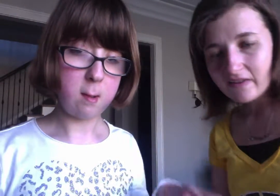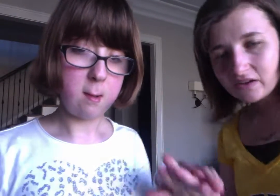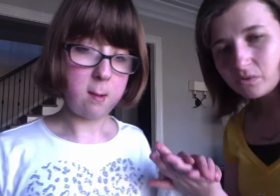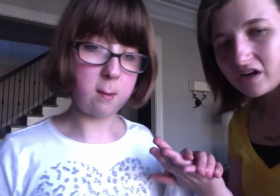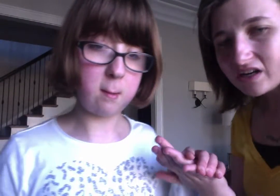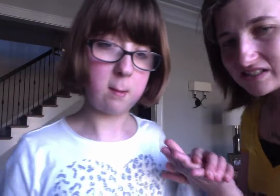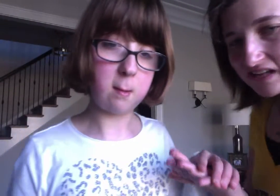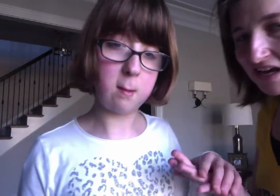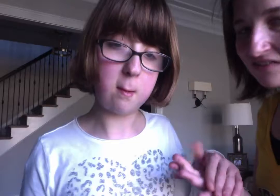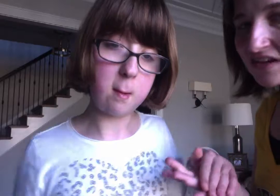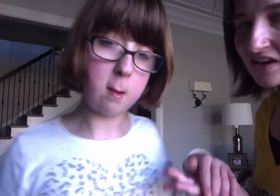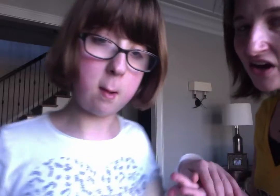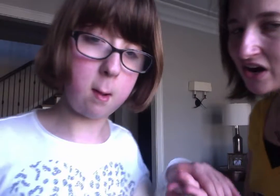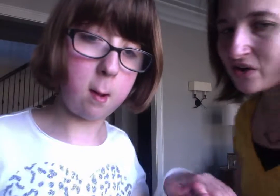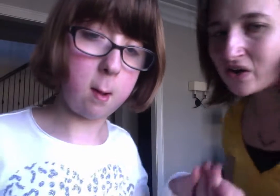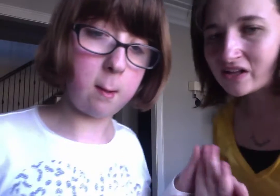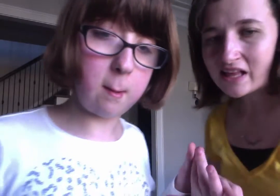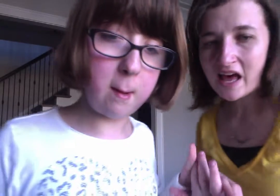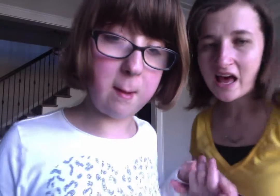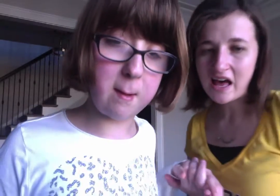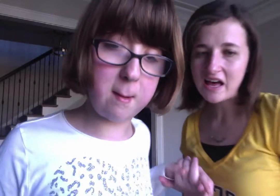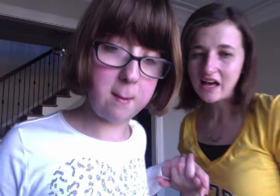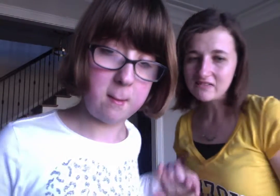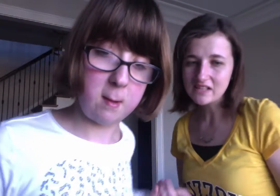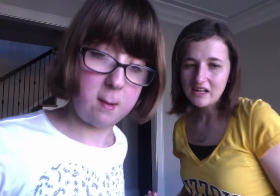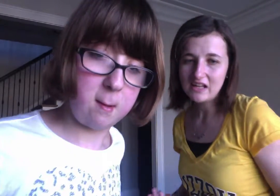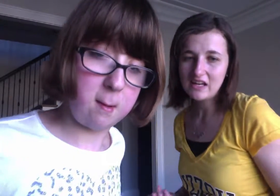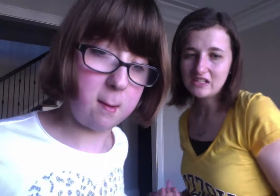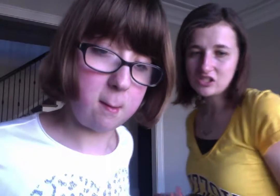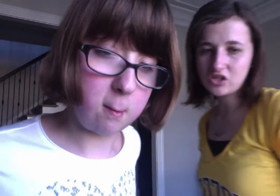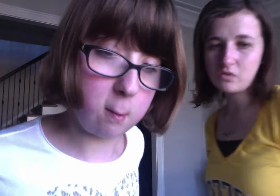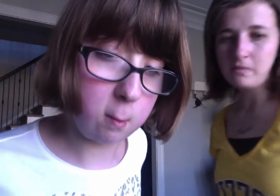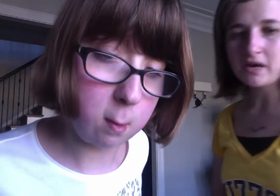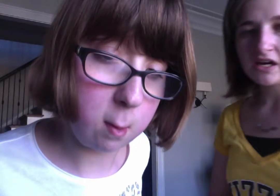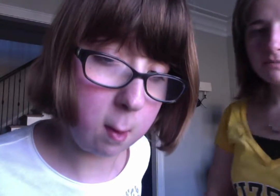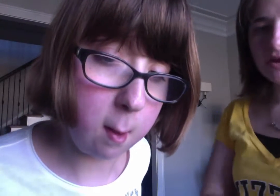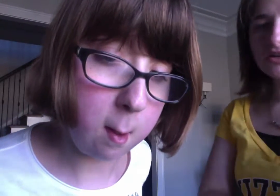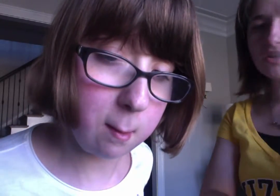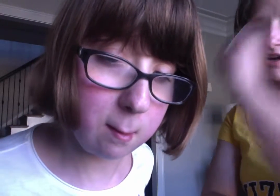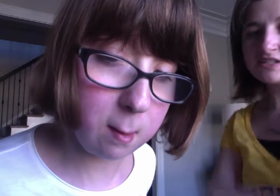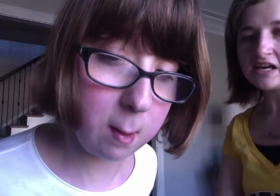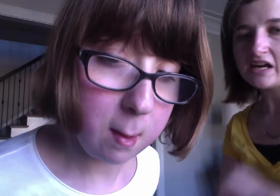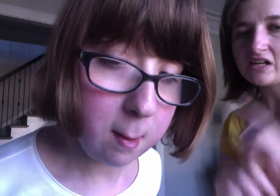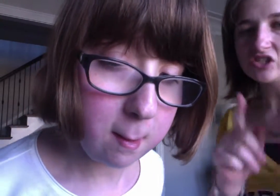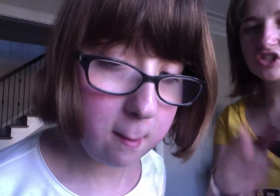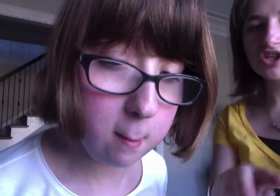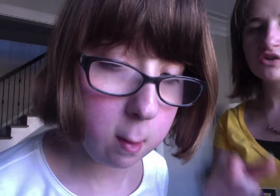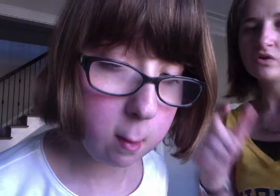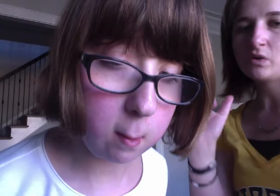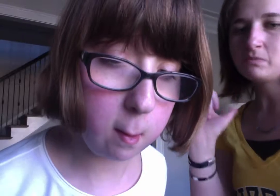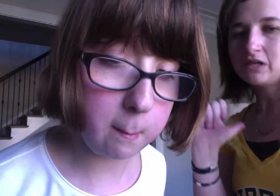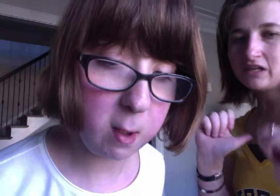making. We're saving our own lives. It's true, we'll make a better day for you.